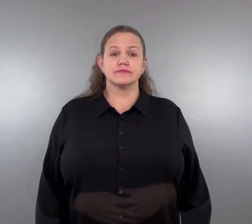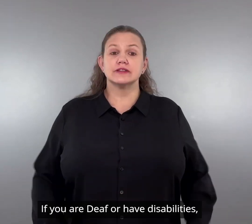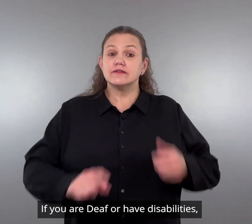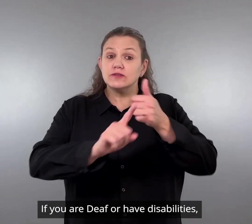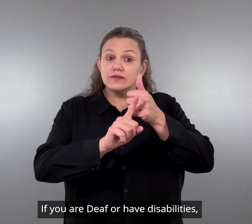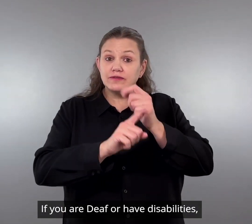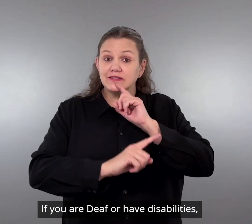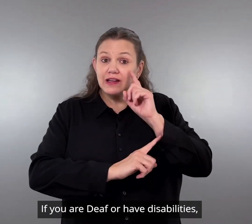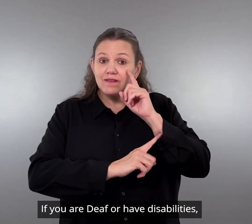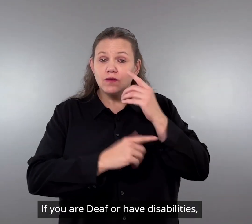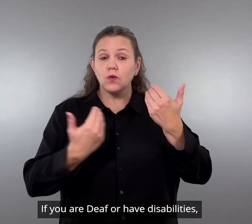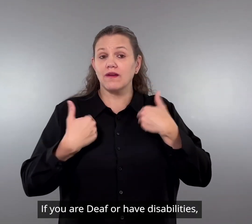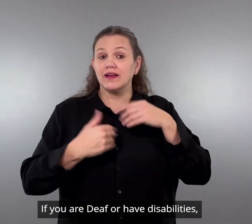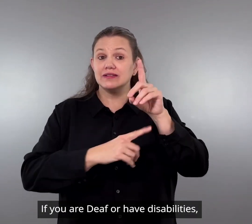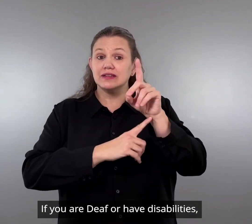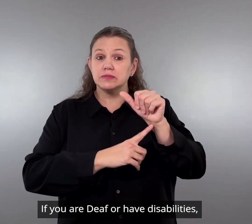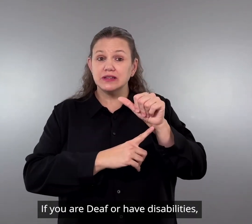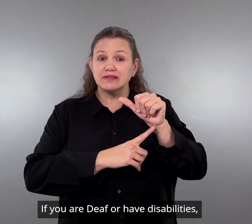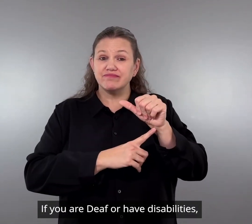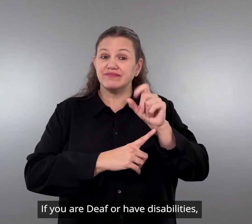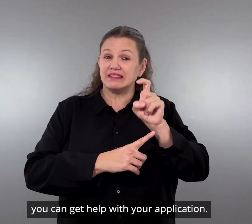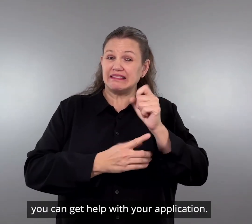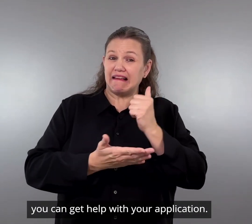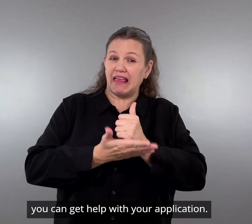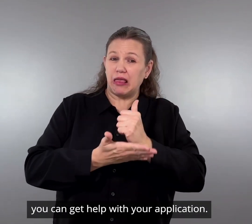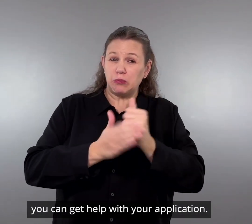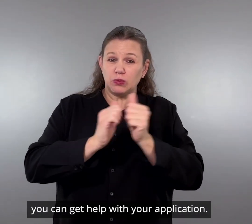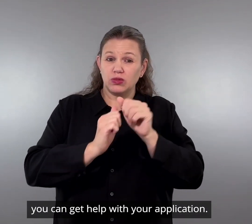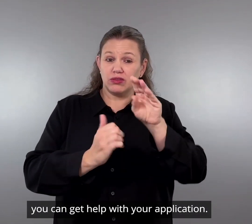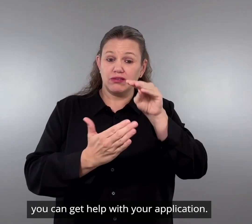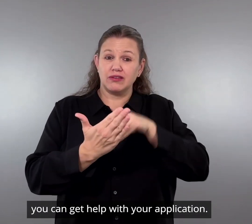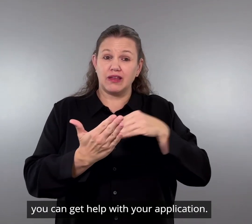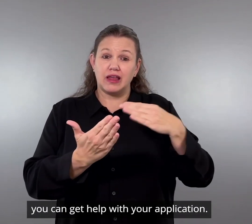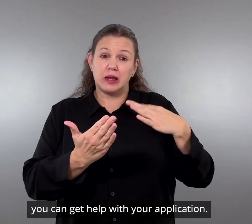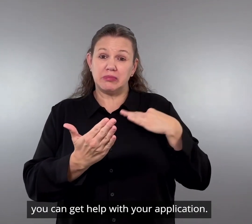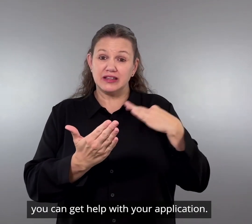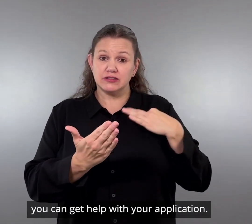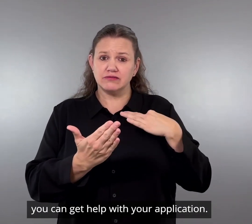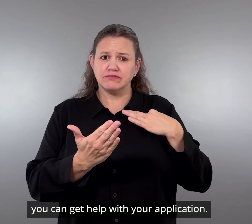If you are deaf or have disabilities, you can get help with your application.